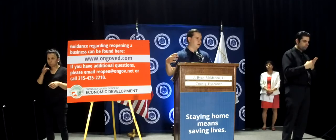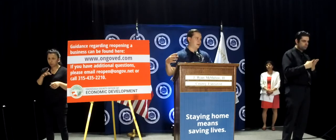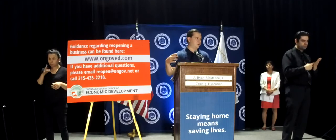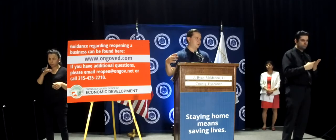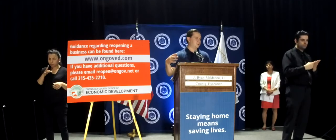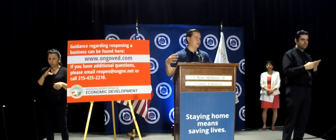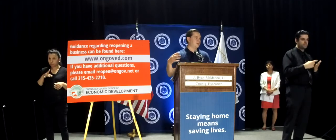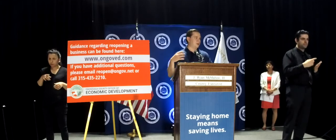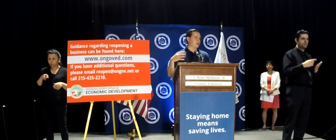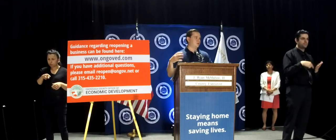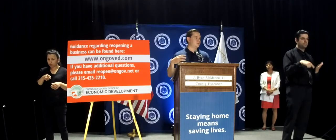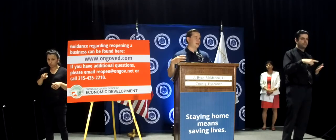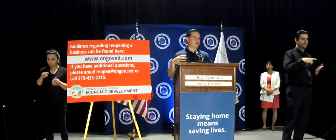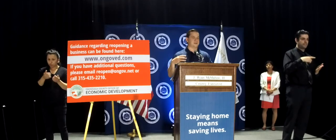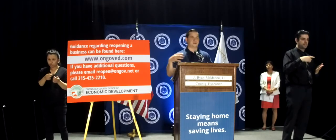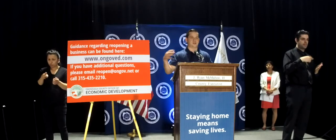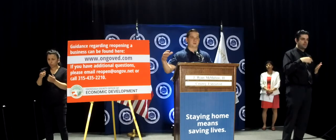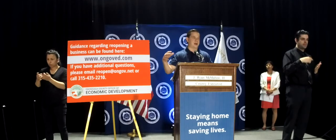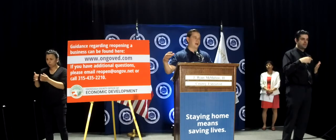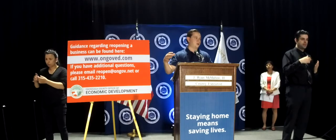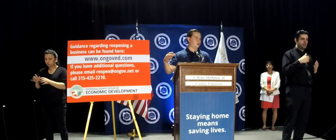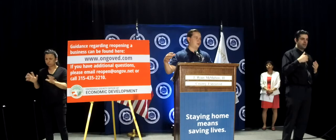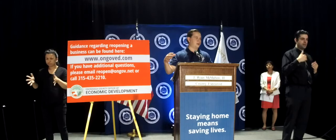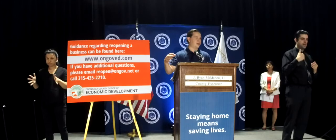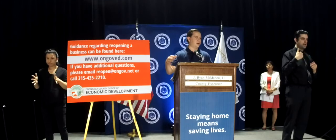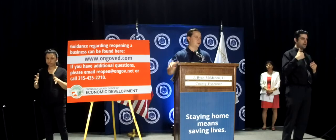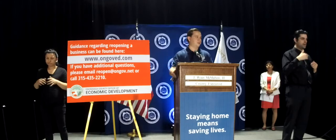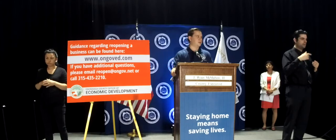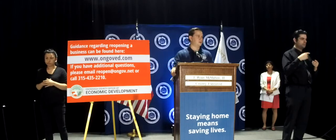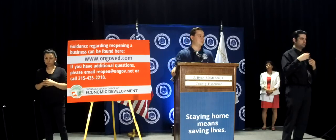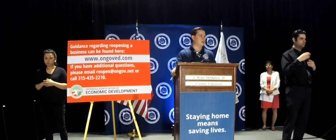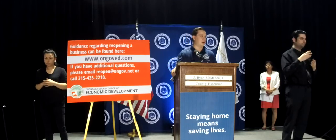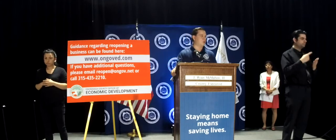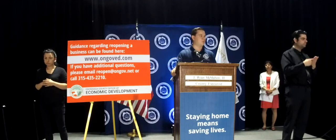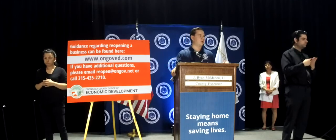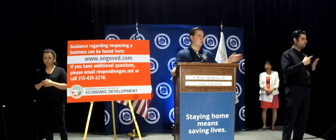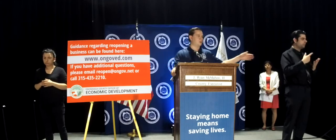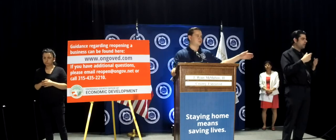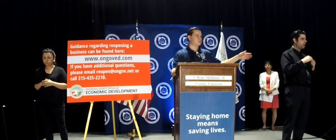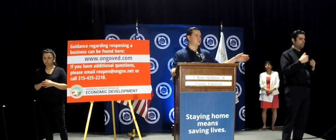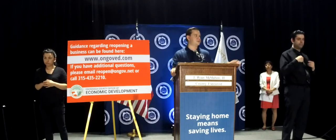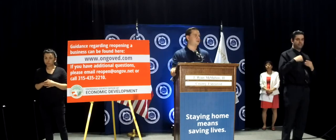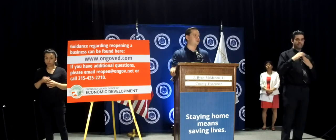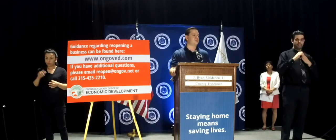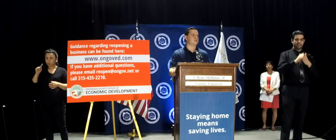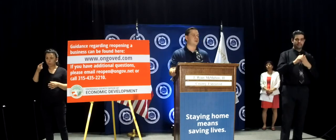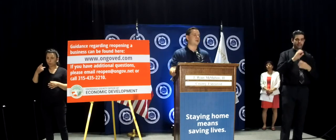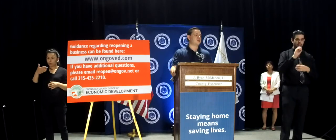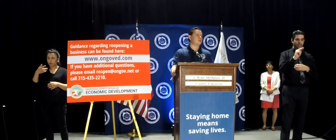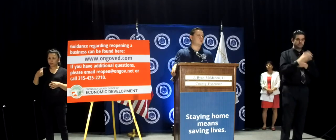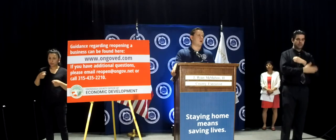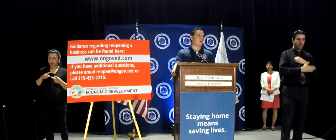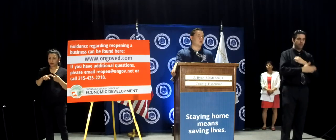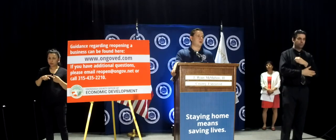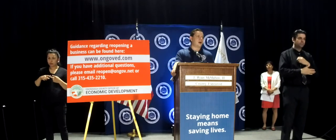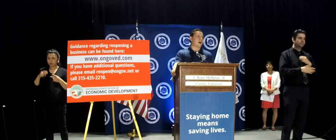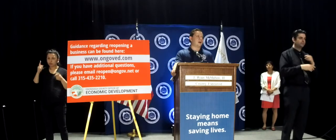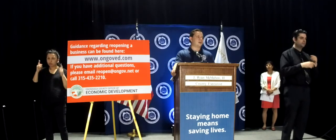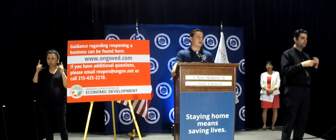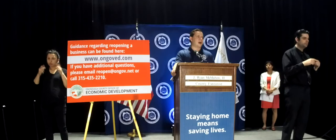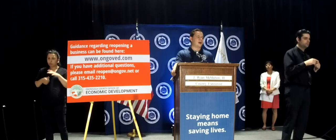lead Onondaga County. And that group's not going to tell Chairman Hyder in Cortland County how to lead that, or Mayor Walsh, the city of Syracuse.